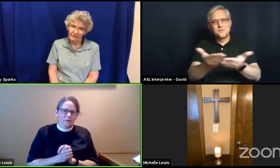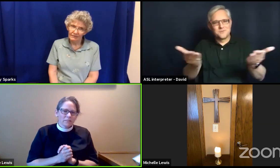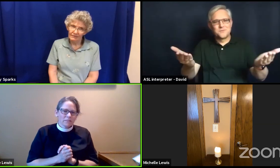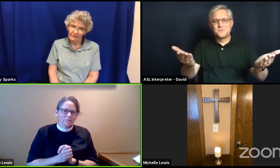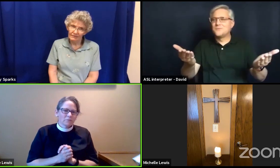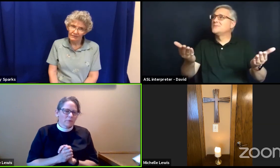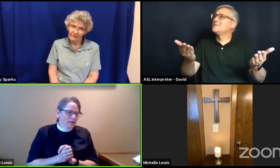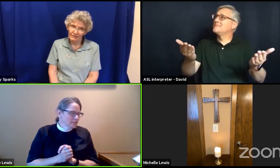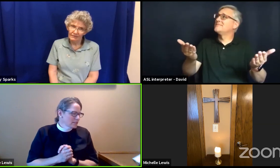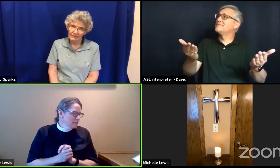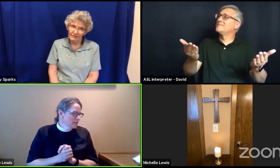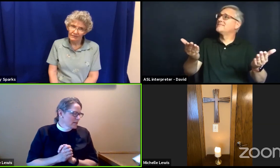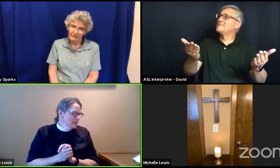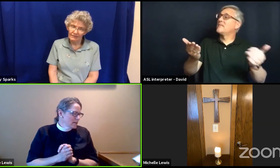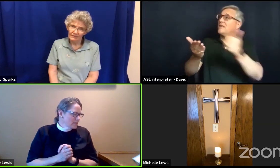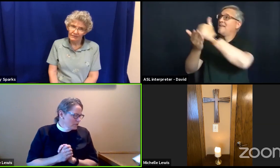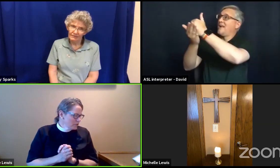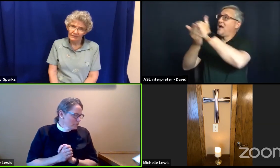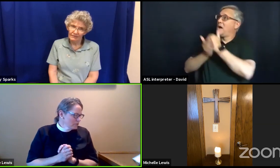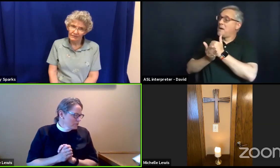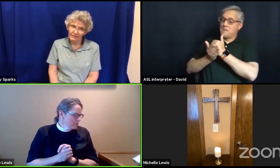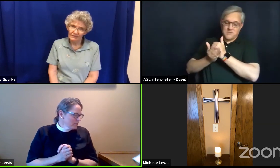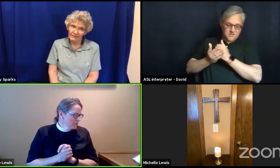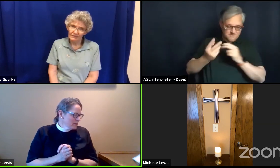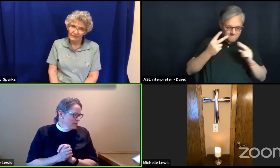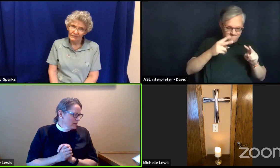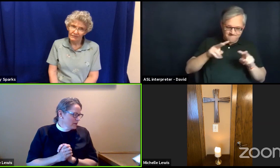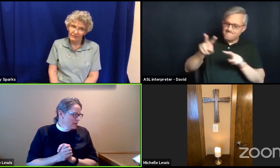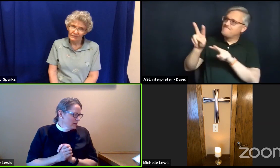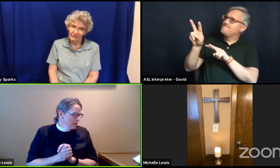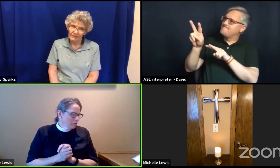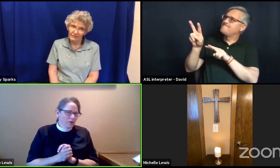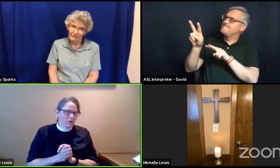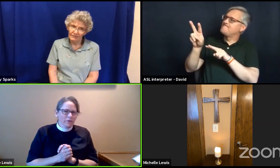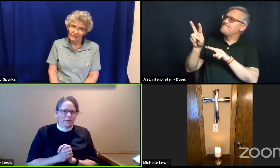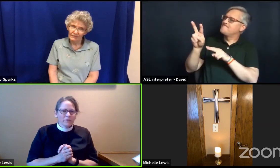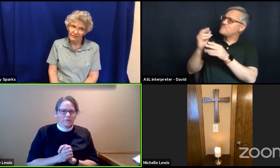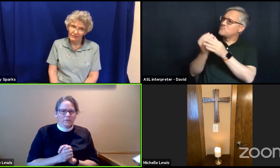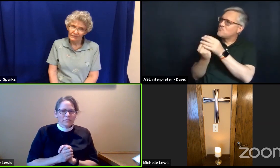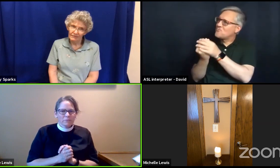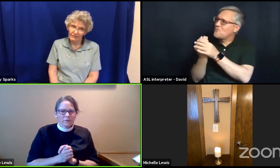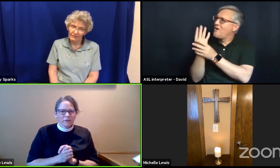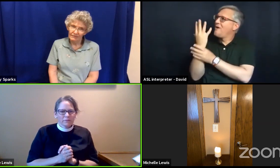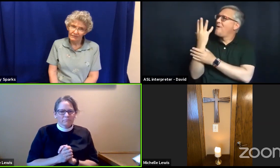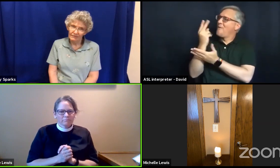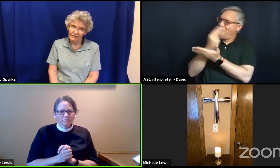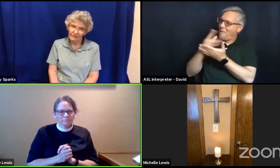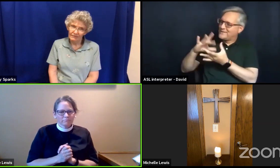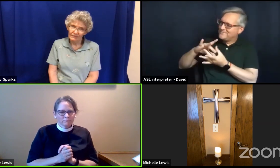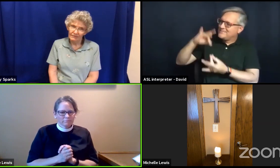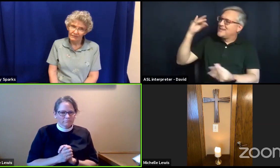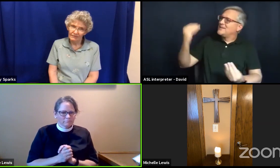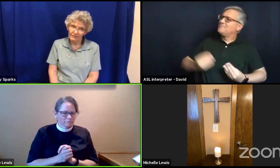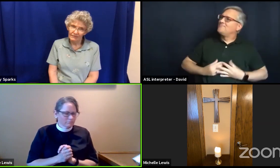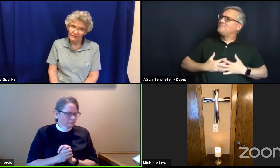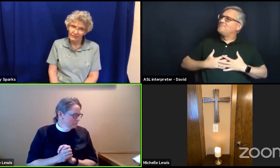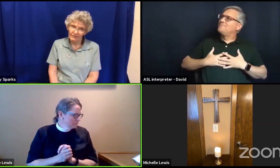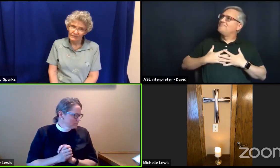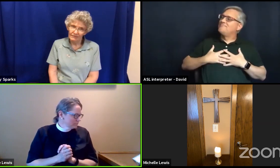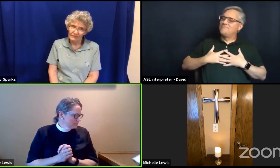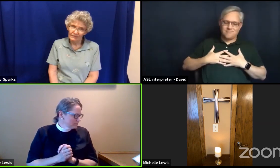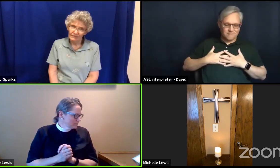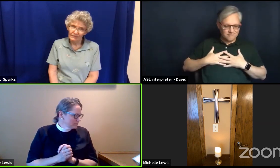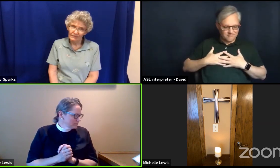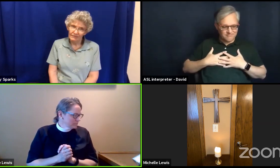Help us to rest in you and grow in the Holy Spirit.